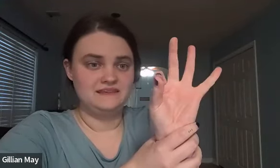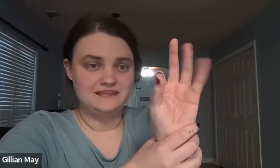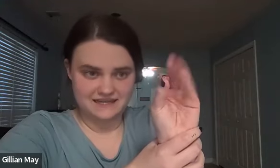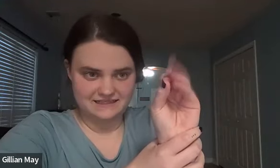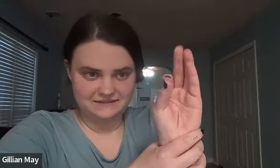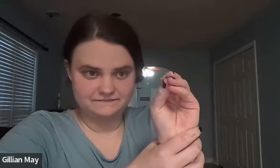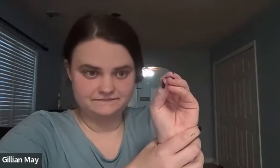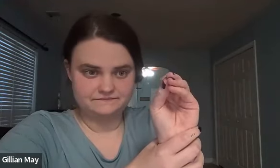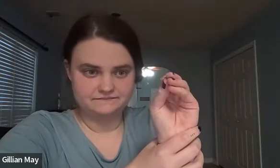90.